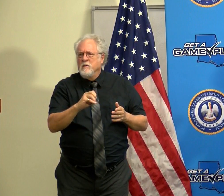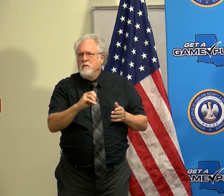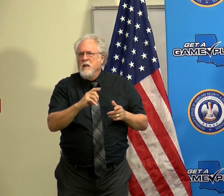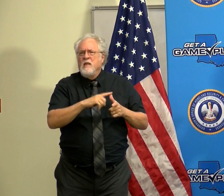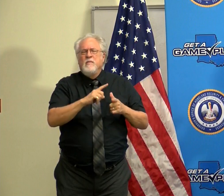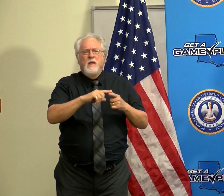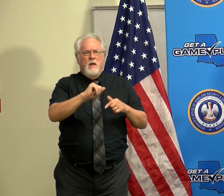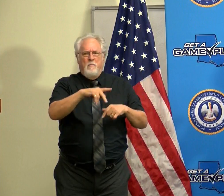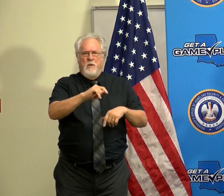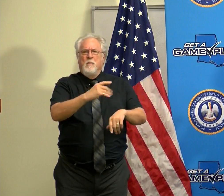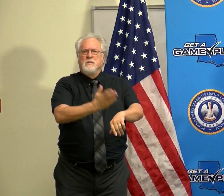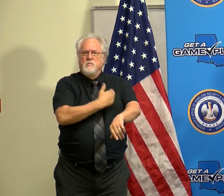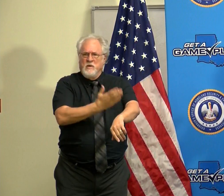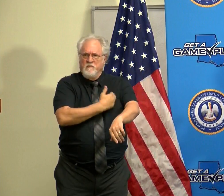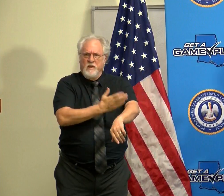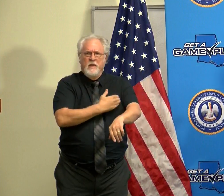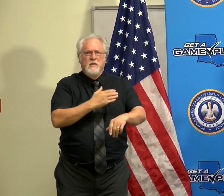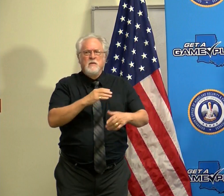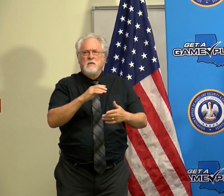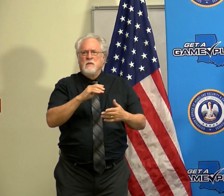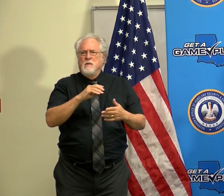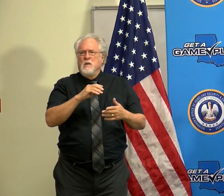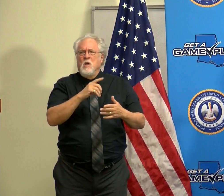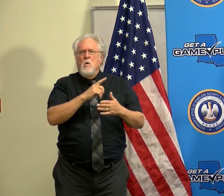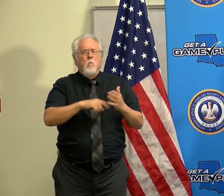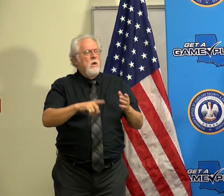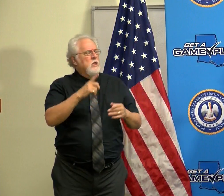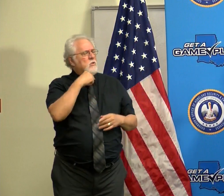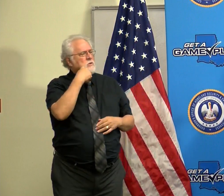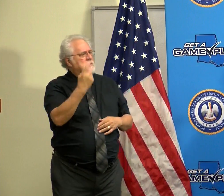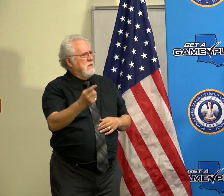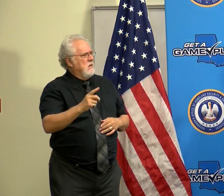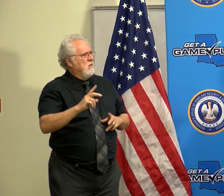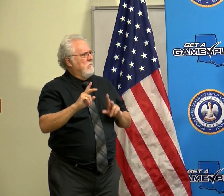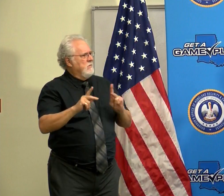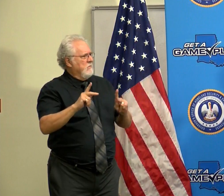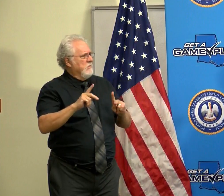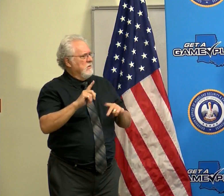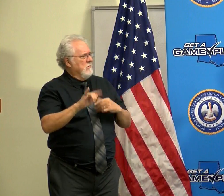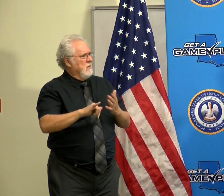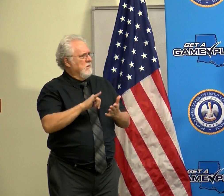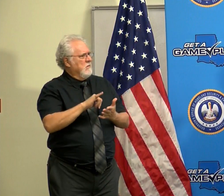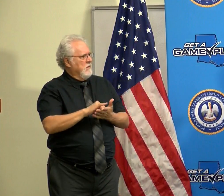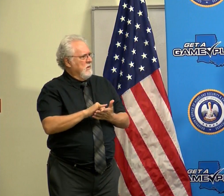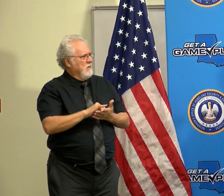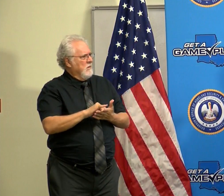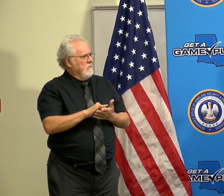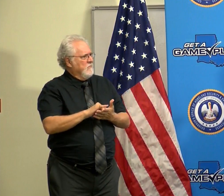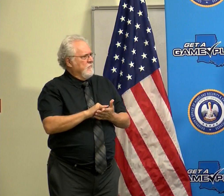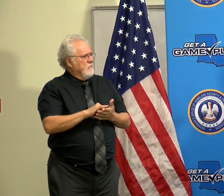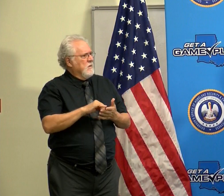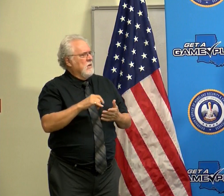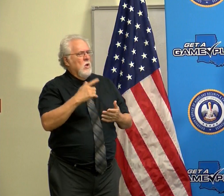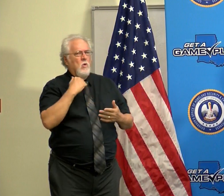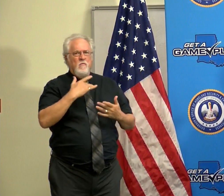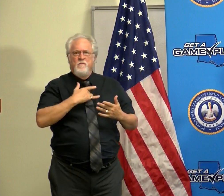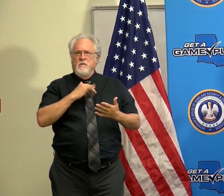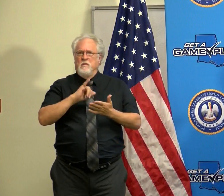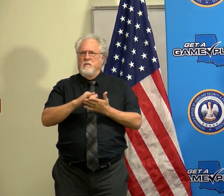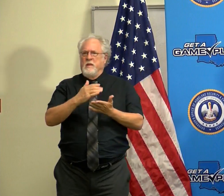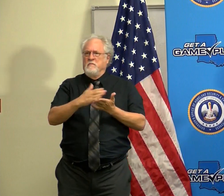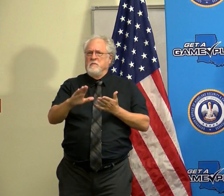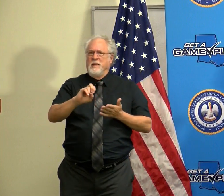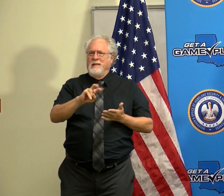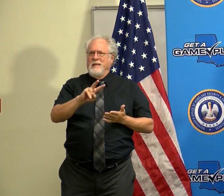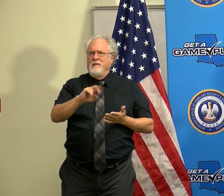renovated and reselling to other tenants. What would you tell renters or tenants who are dealing with these social